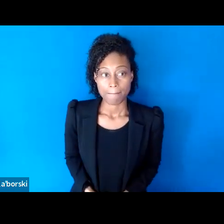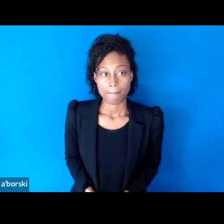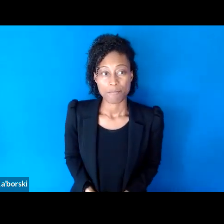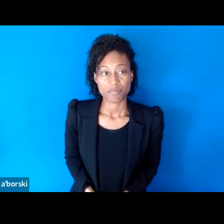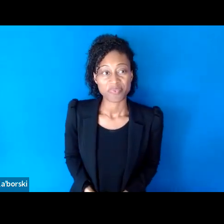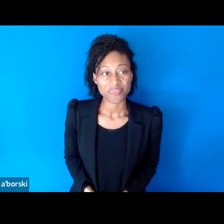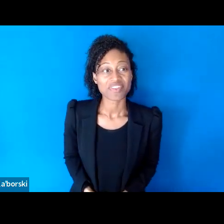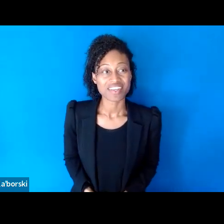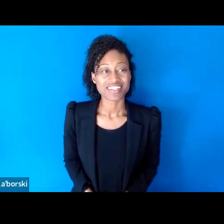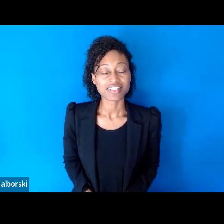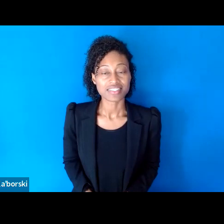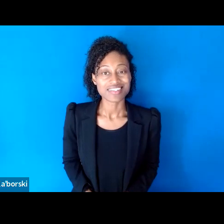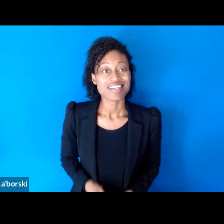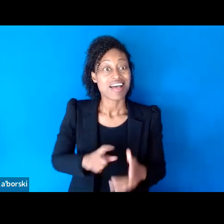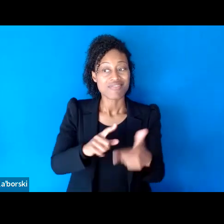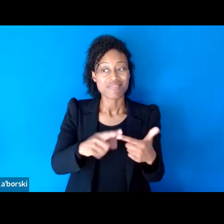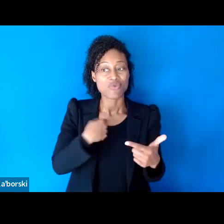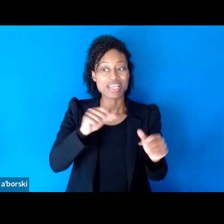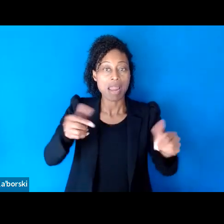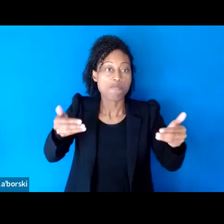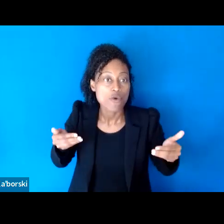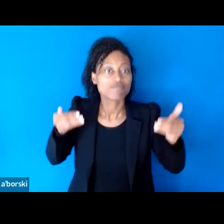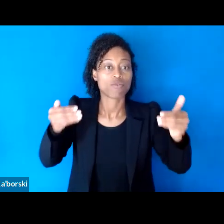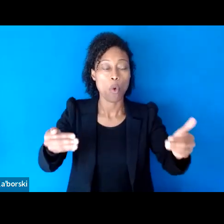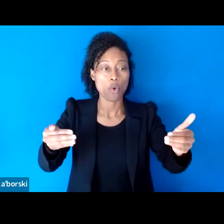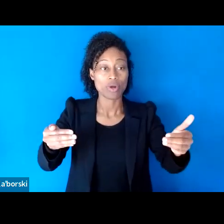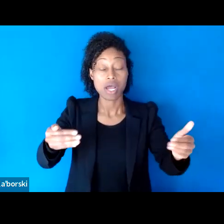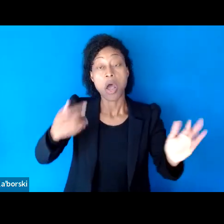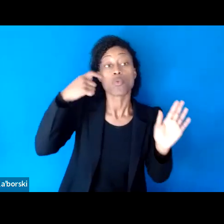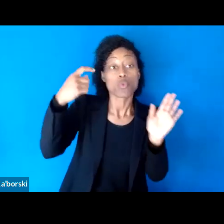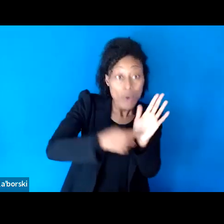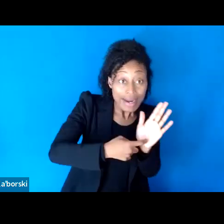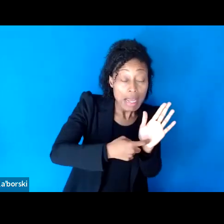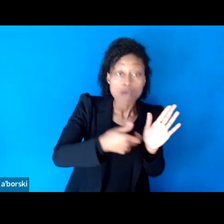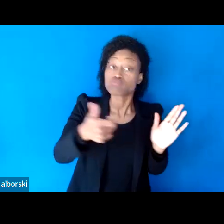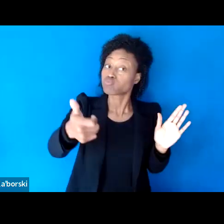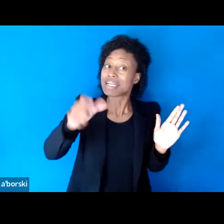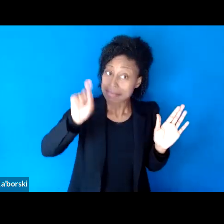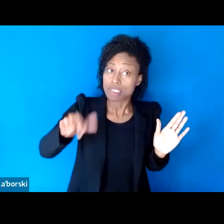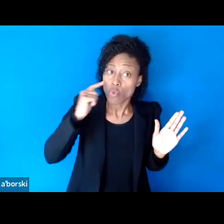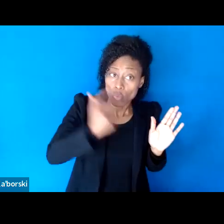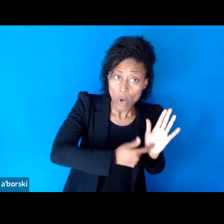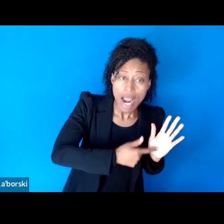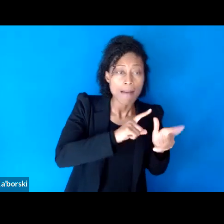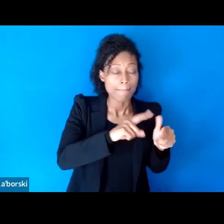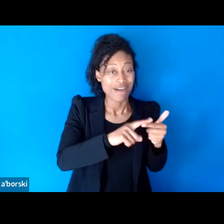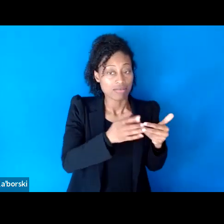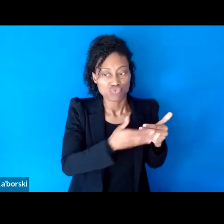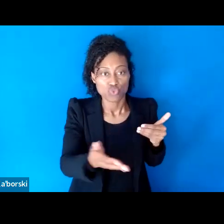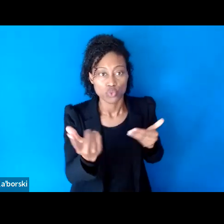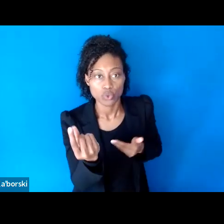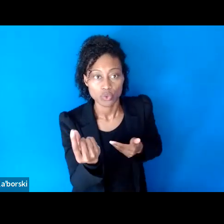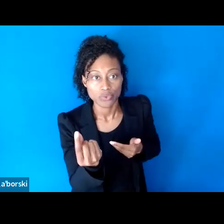it gives like a way for us to move forward as well, instead of, because recognizing is part of the battle, but then we still have the other half of the battle, which